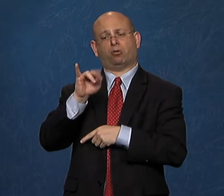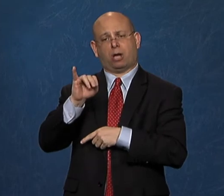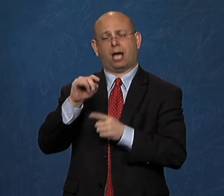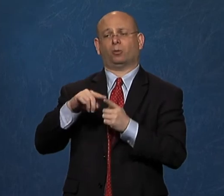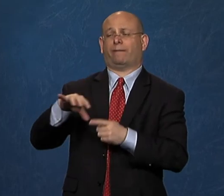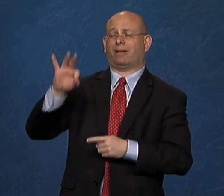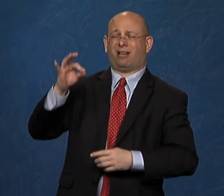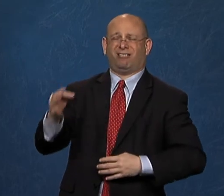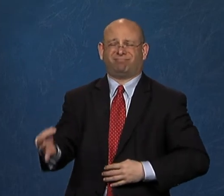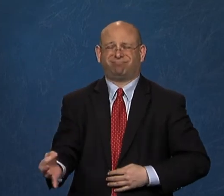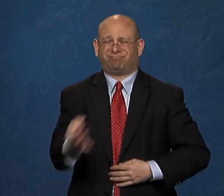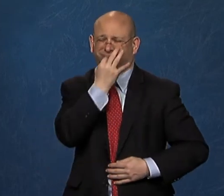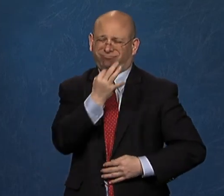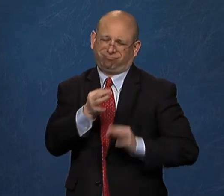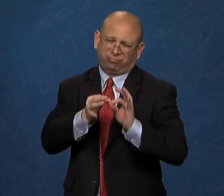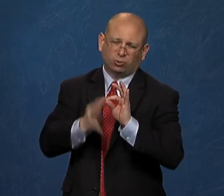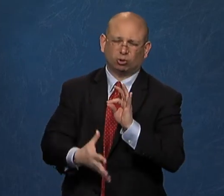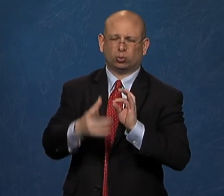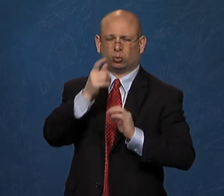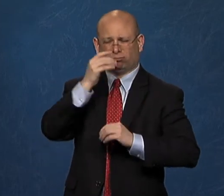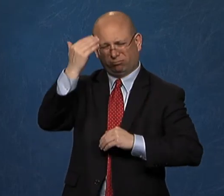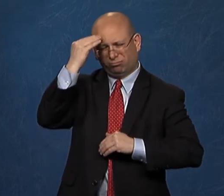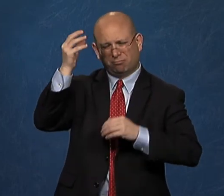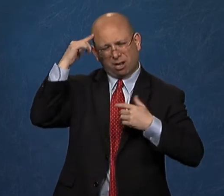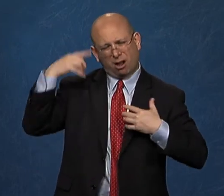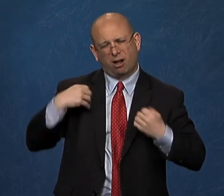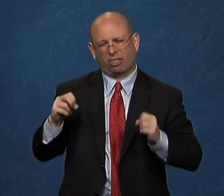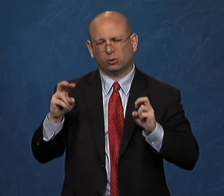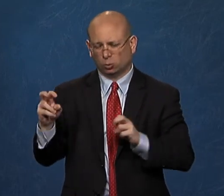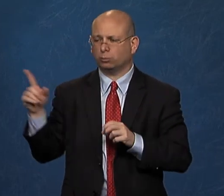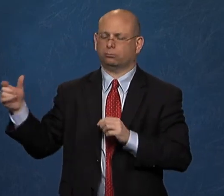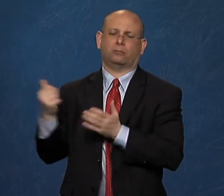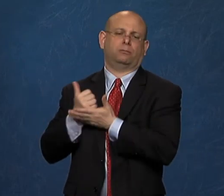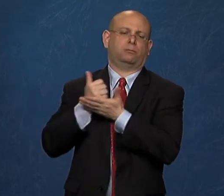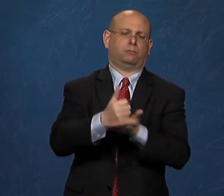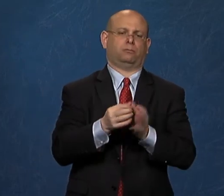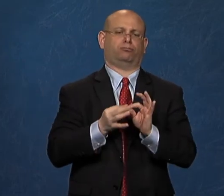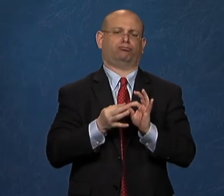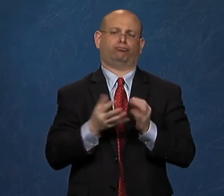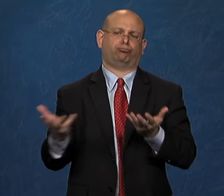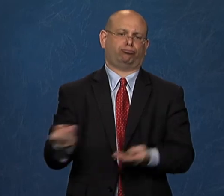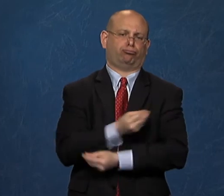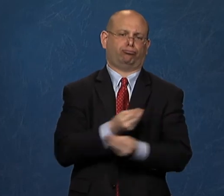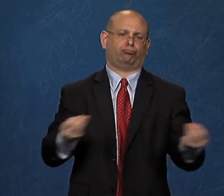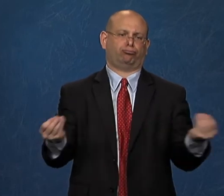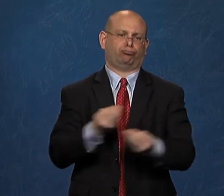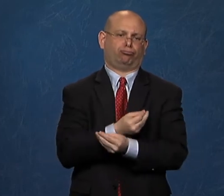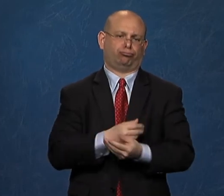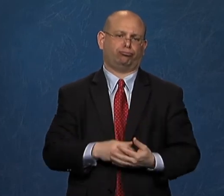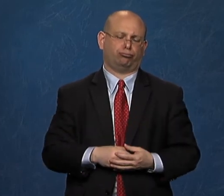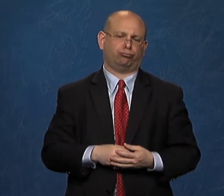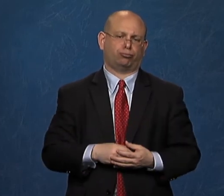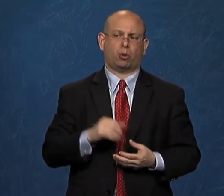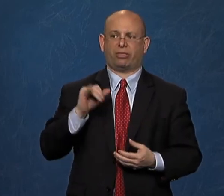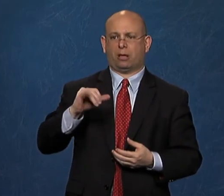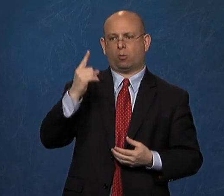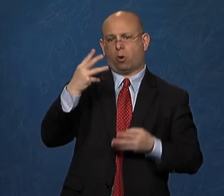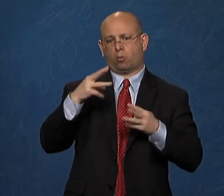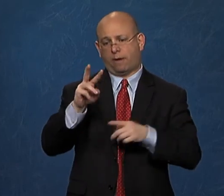be an effective way for that deaf person to access their counselor. Once again, the interpreter would have to be very familiar with mental health situations and